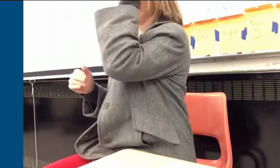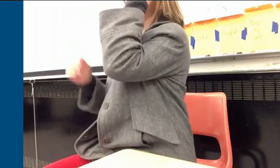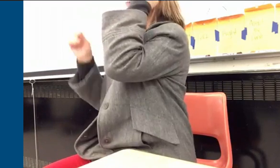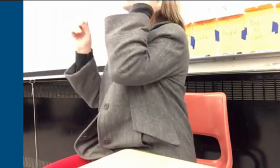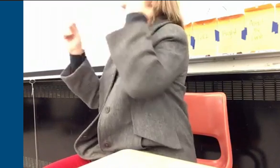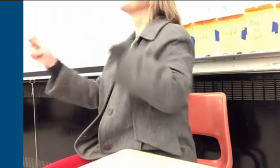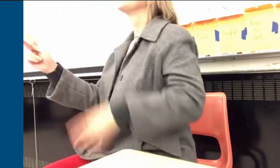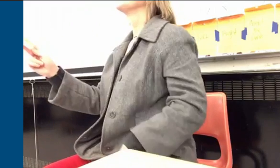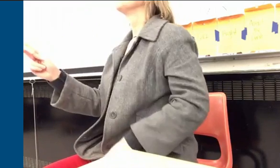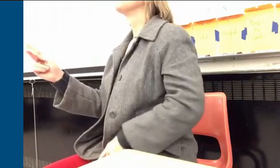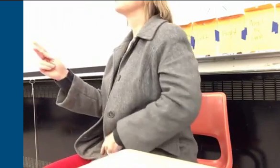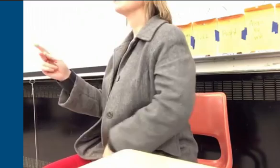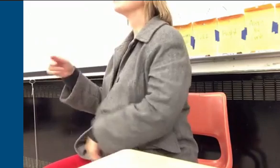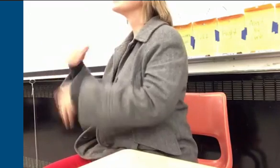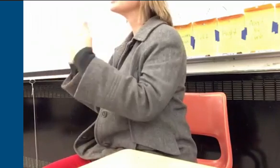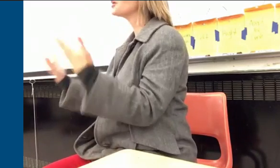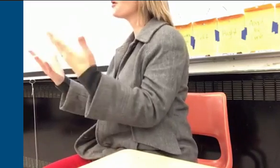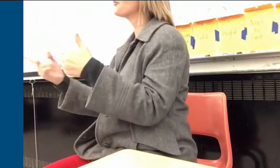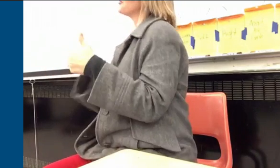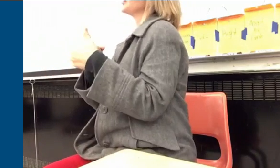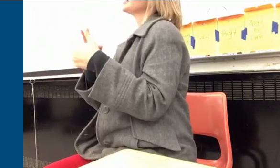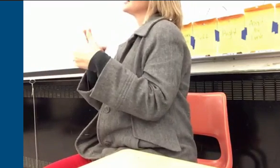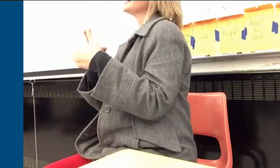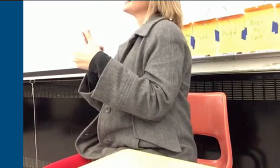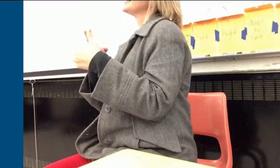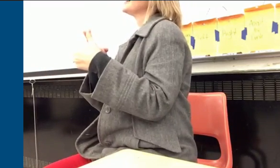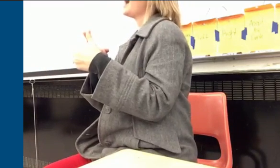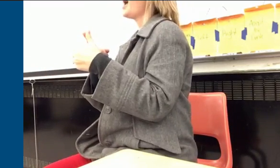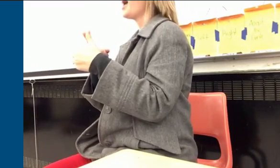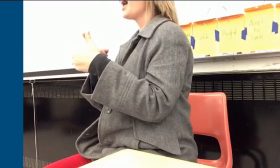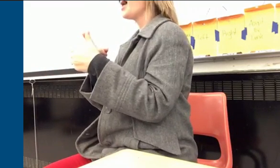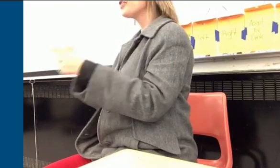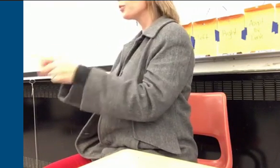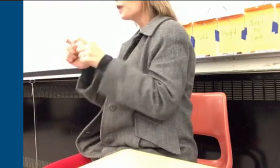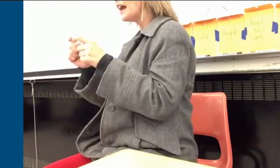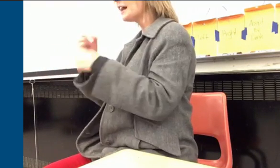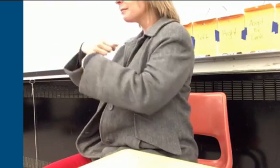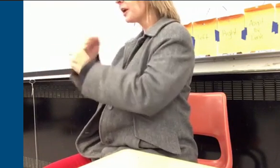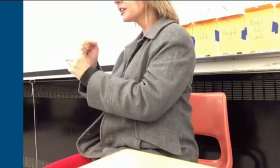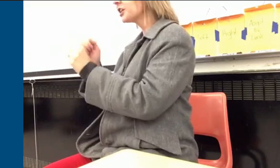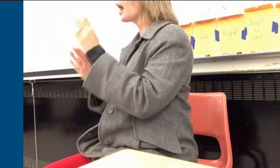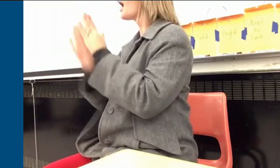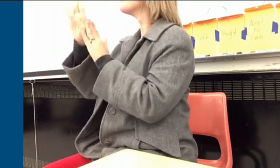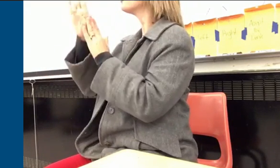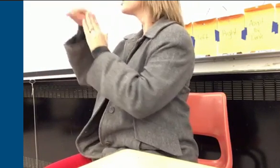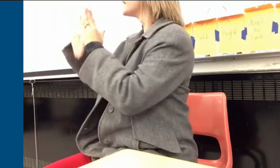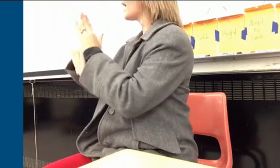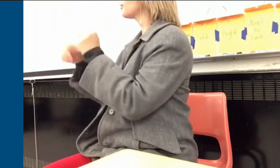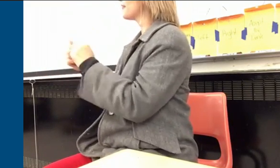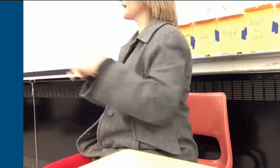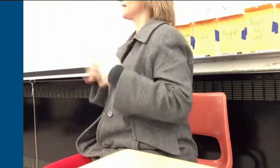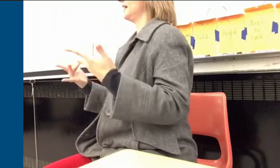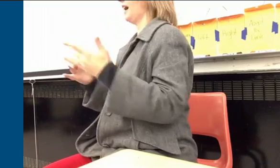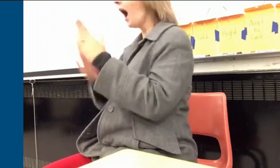Okay. So, first off, rate of production. Did our rate of production go up or down in this activity?